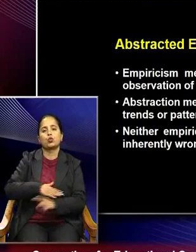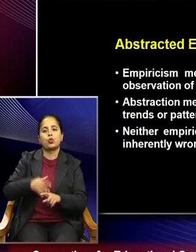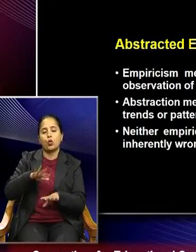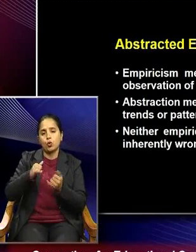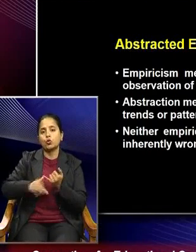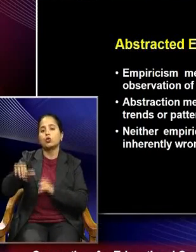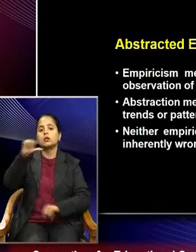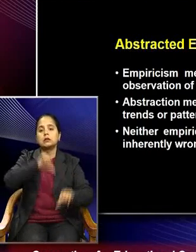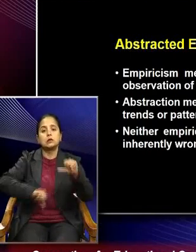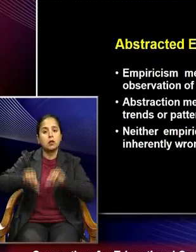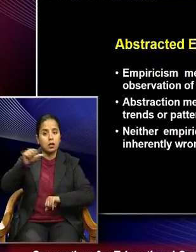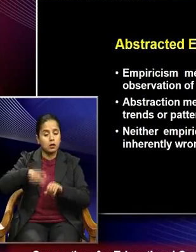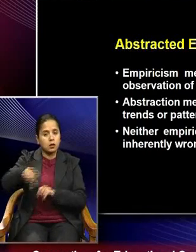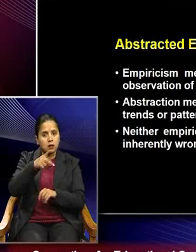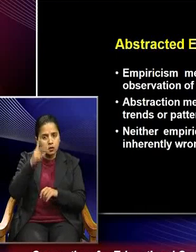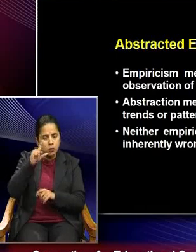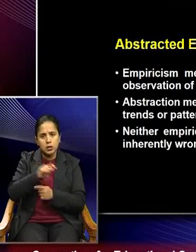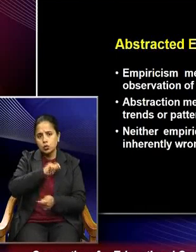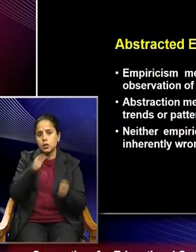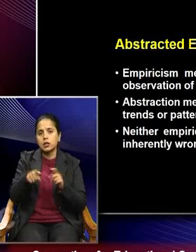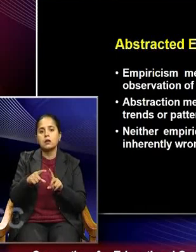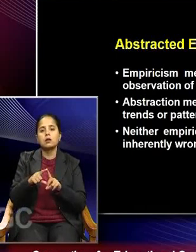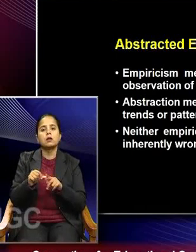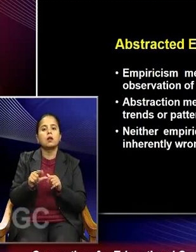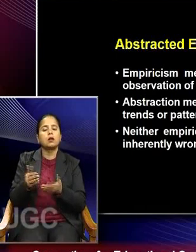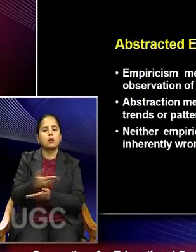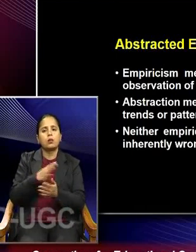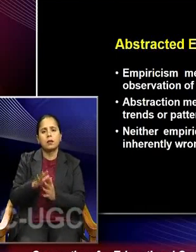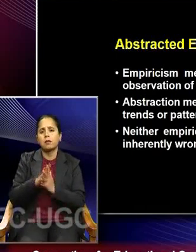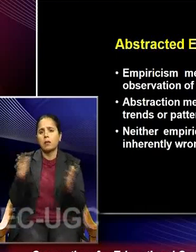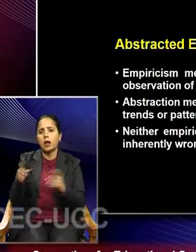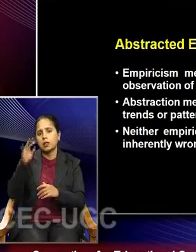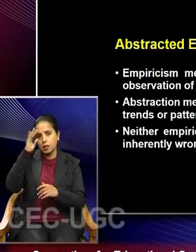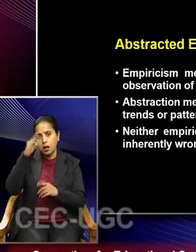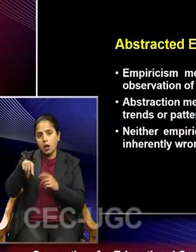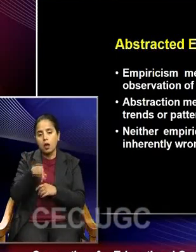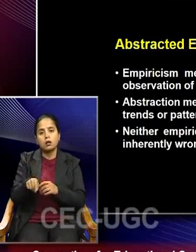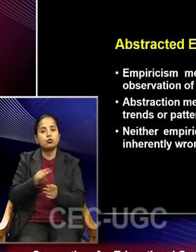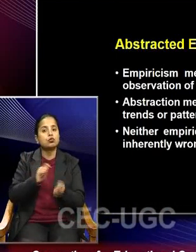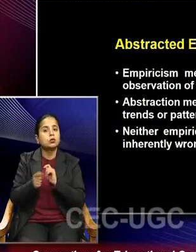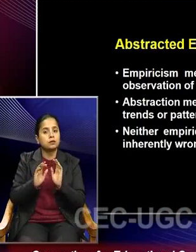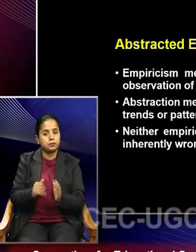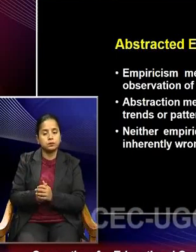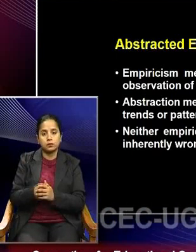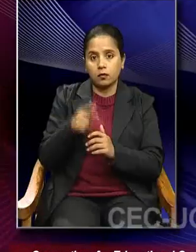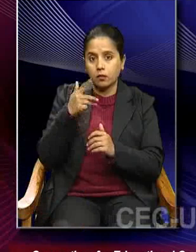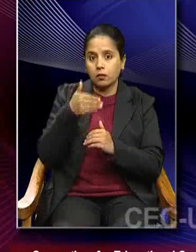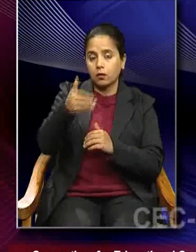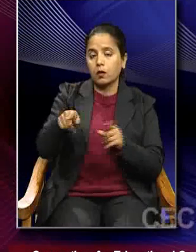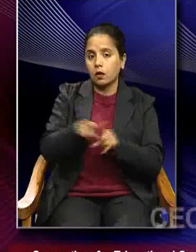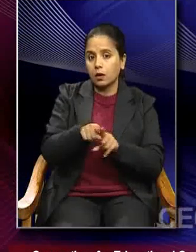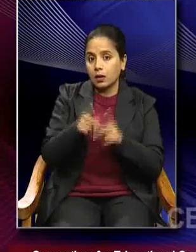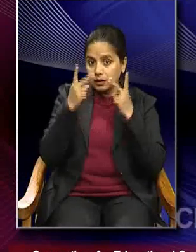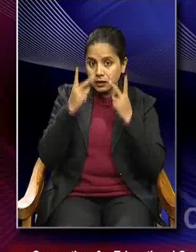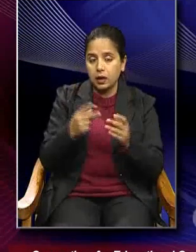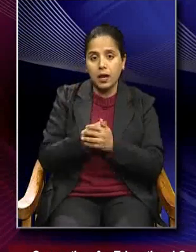social scientist turns these data into grand theorization on the basis